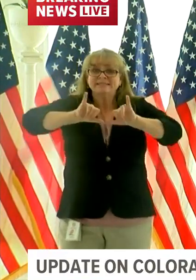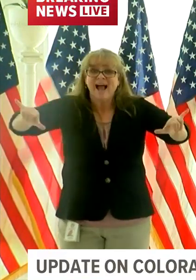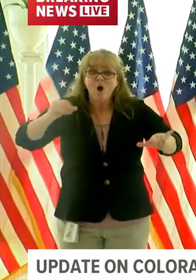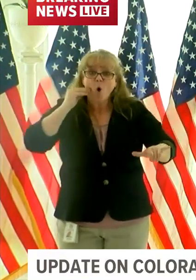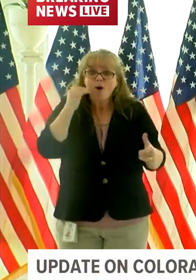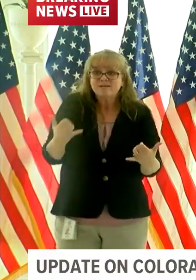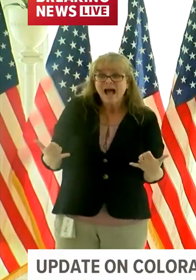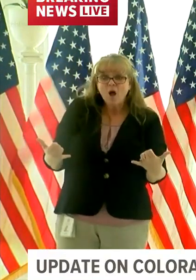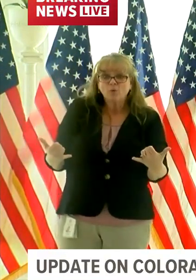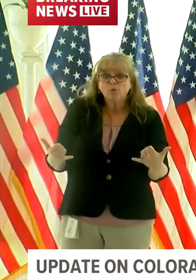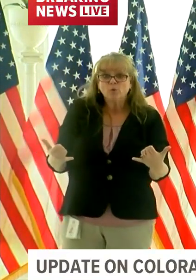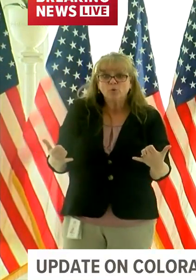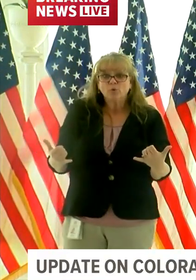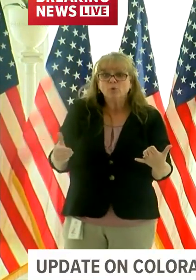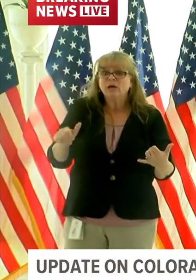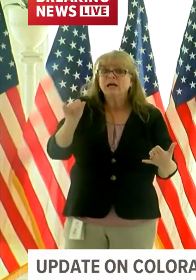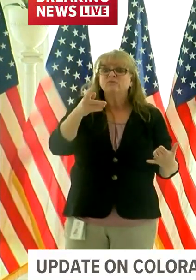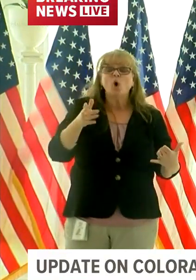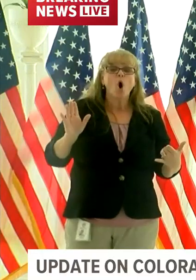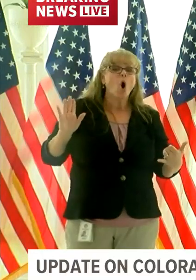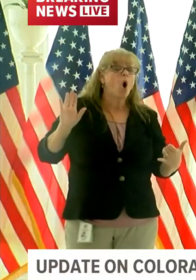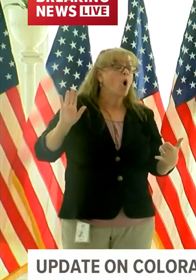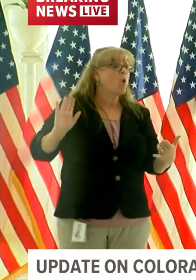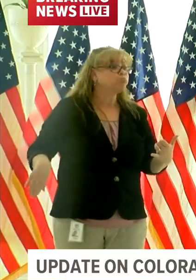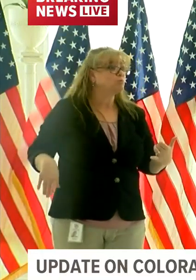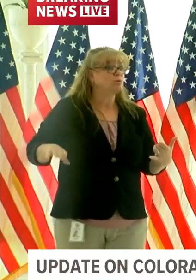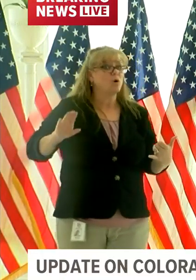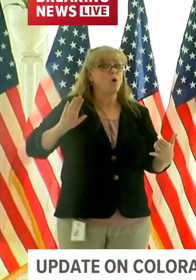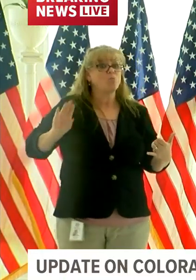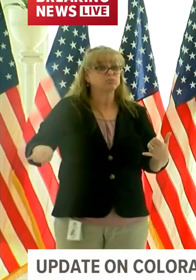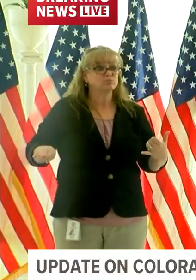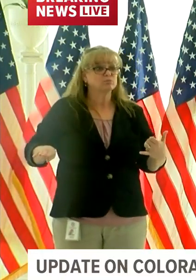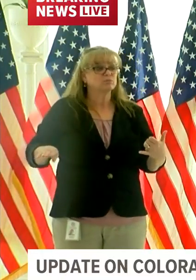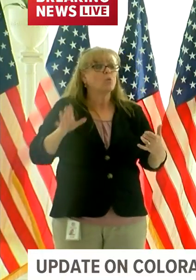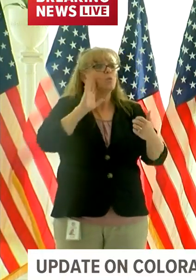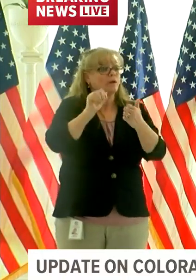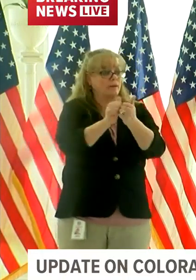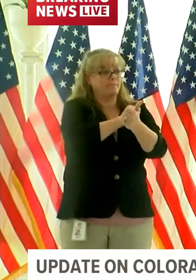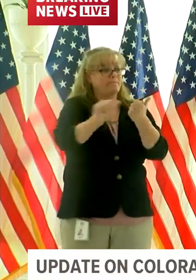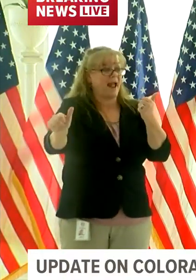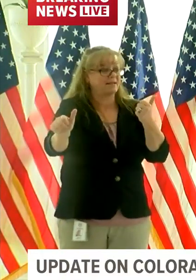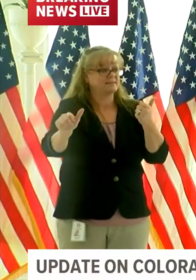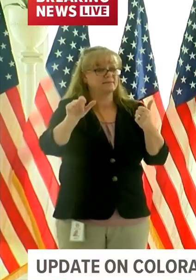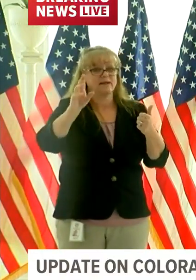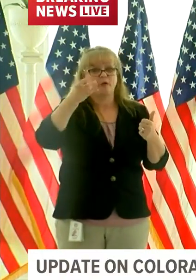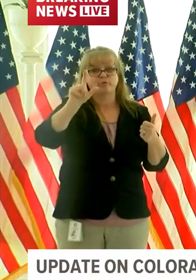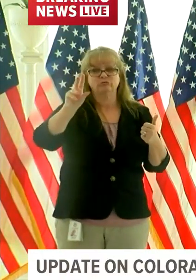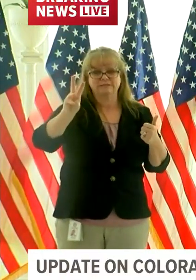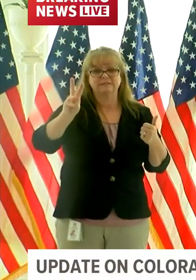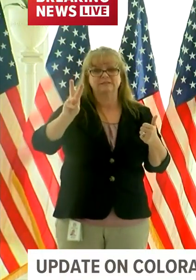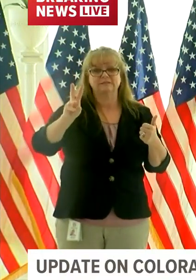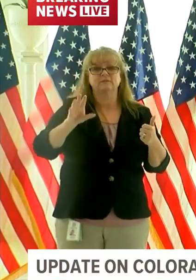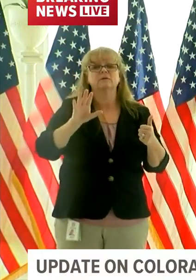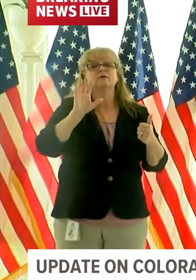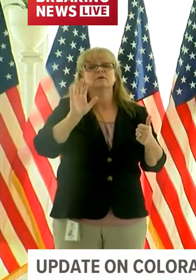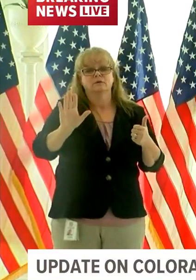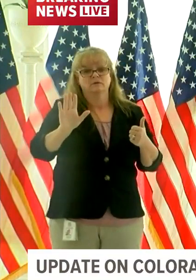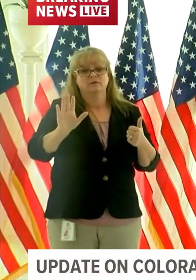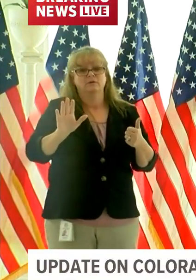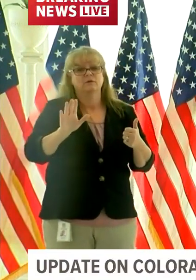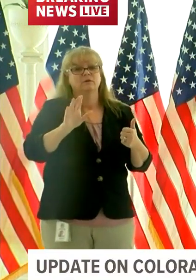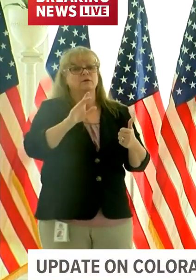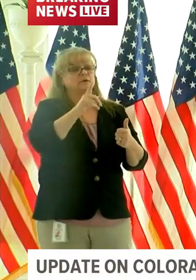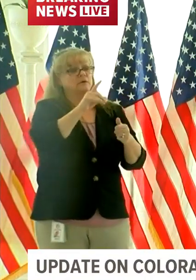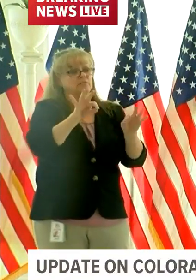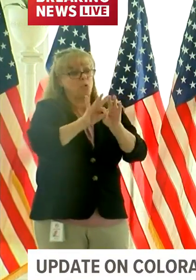get worse and much worse, and we'll need more space and more equipment, and it'll need to last